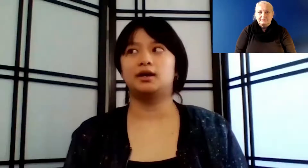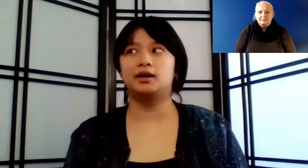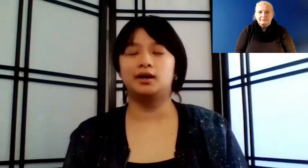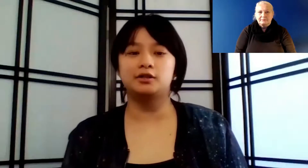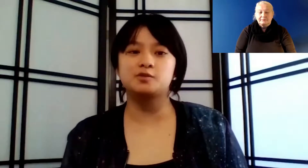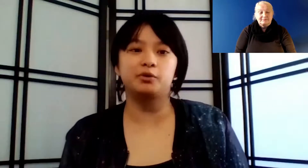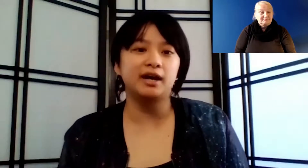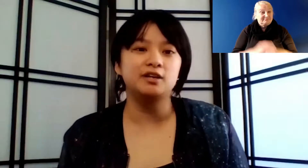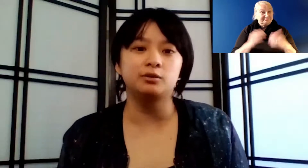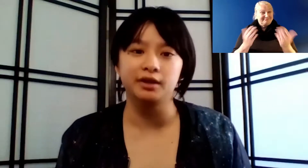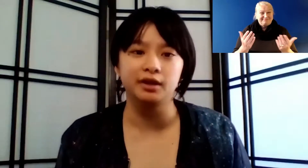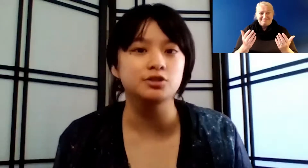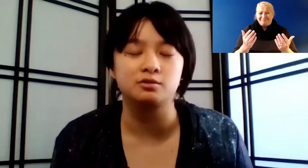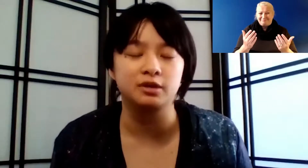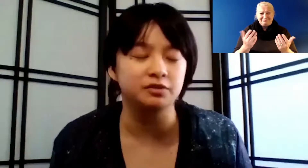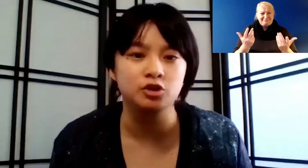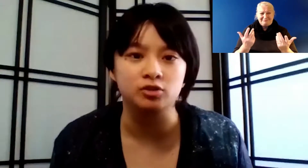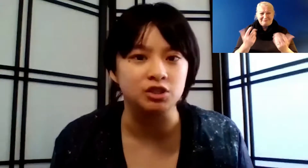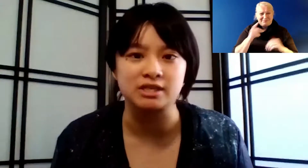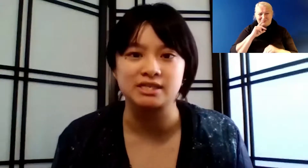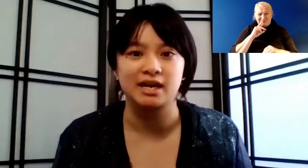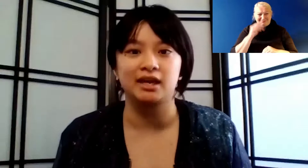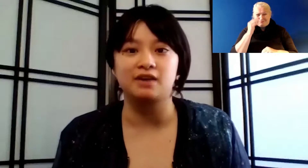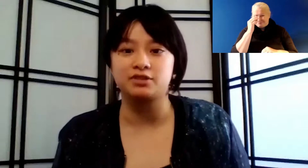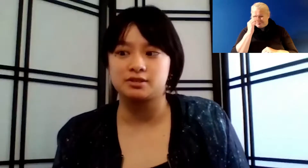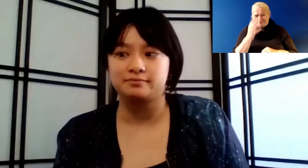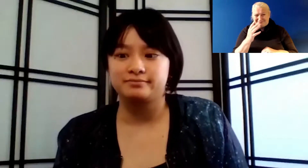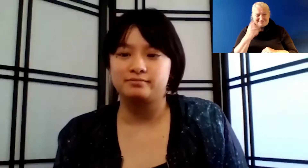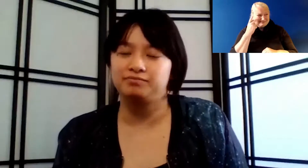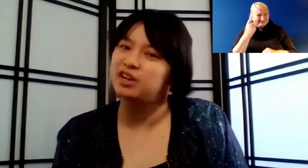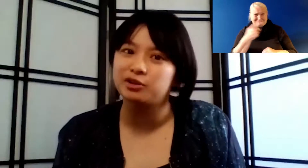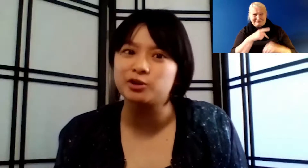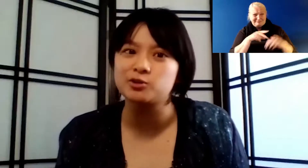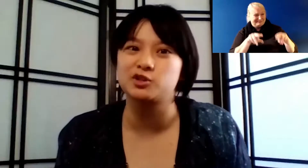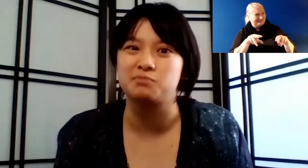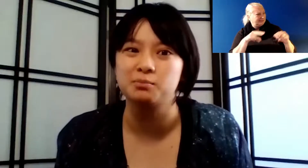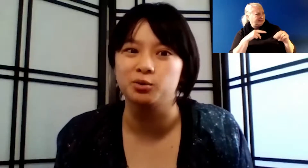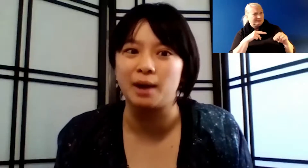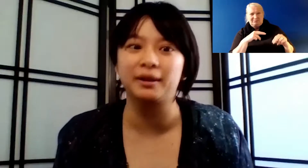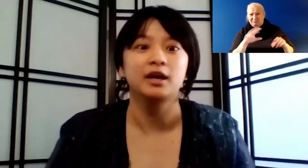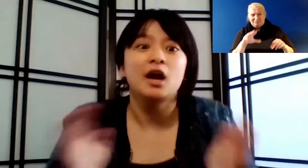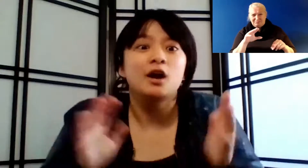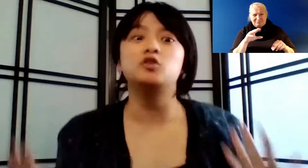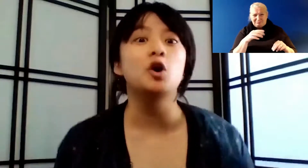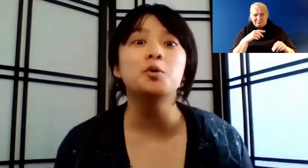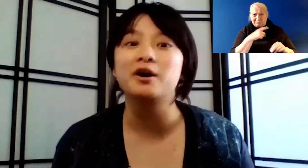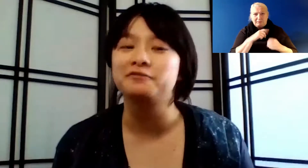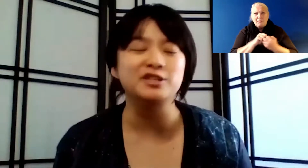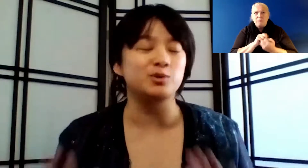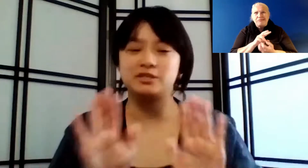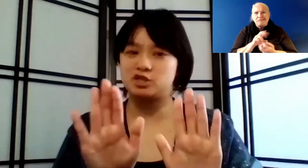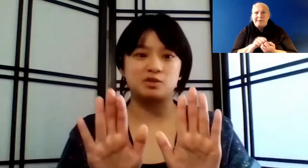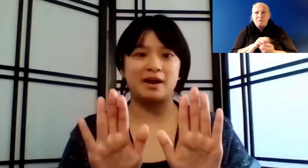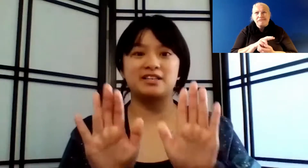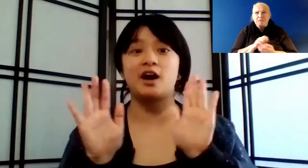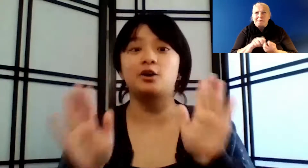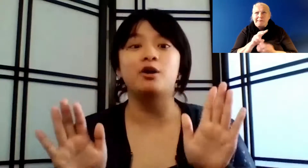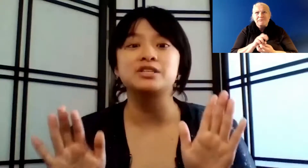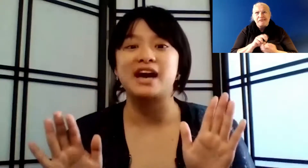At this point, I don't think it's too much of a stretch to say that I've just never understood mumble rap. Like, no offense or disrespect at all to anyone